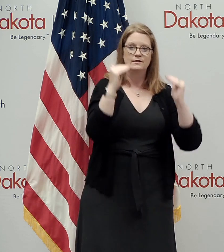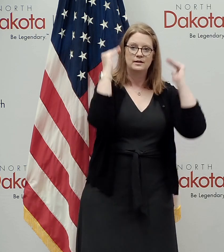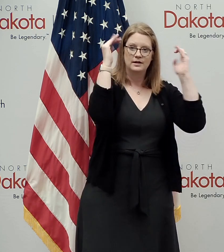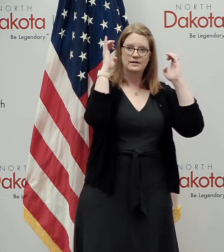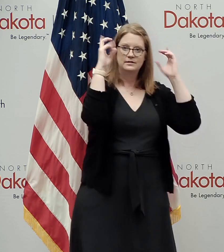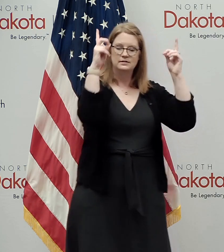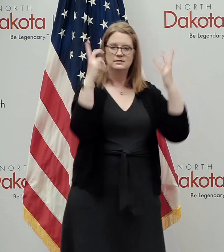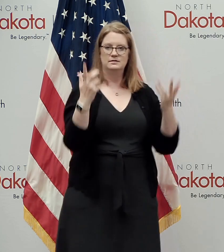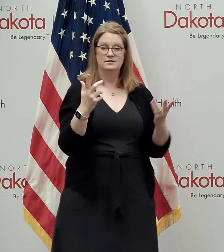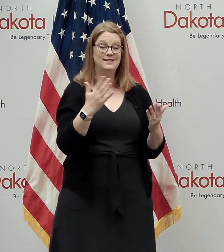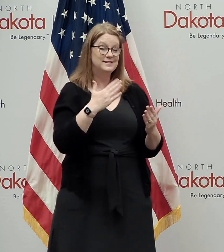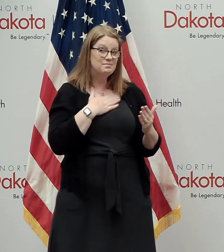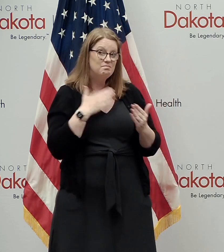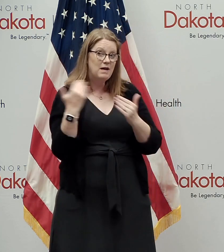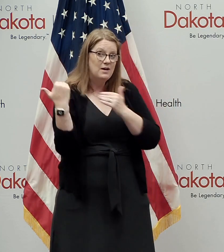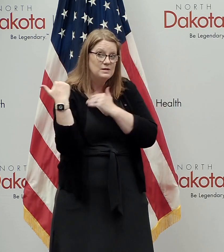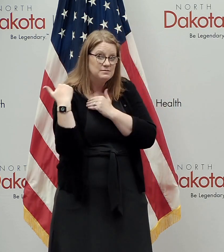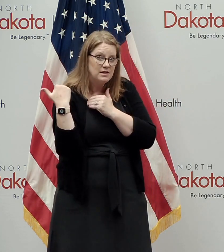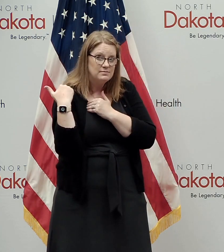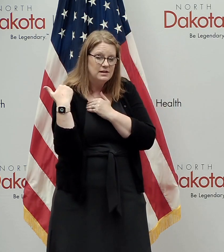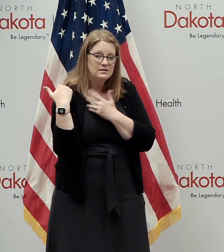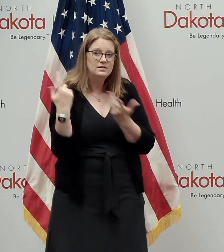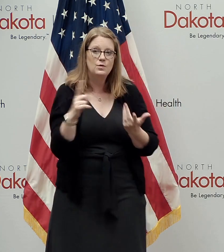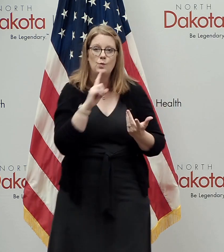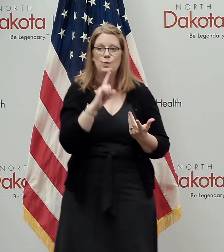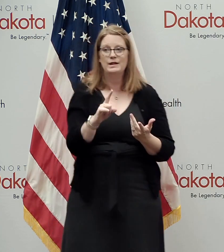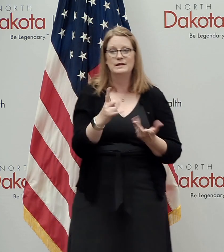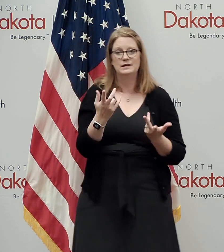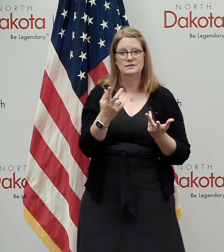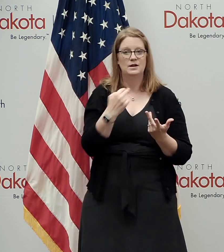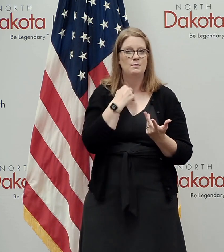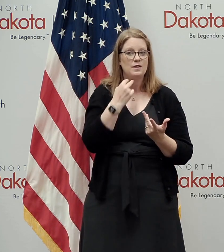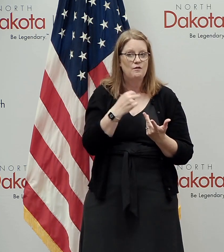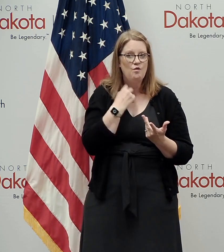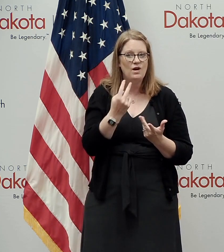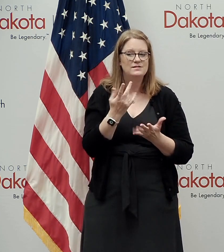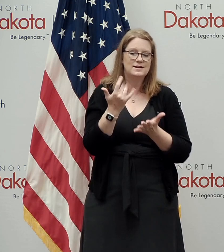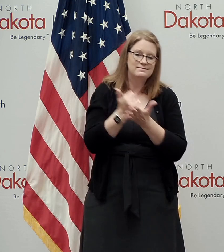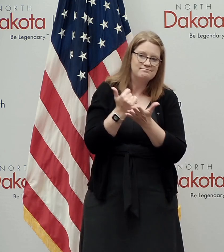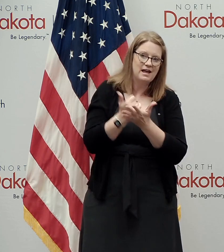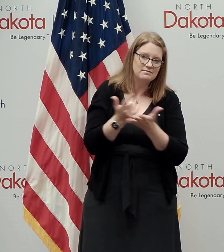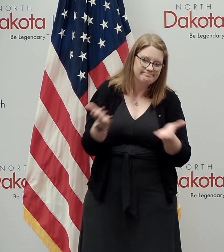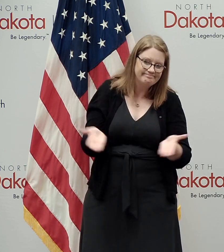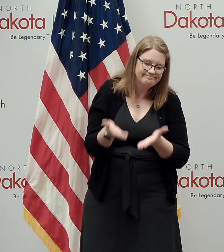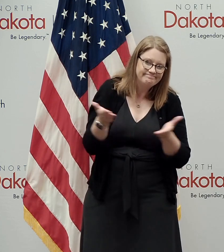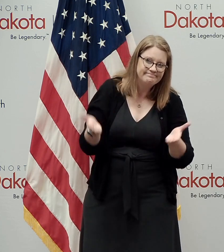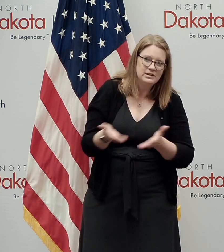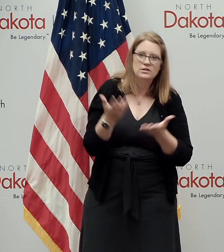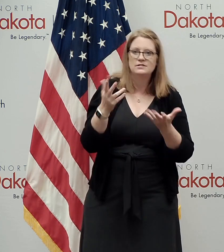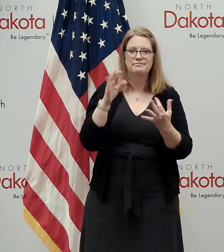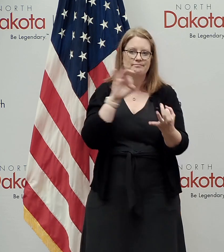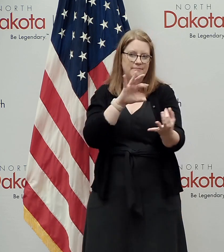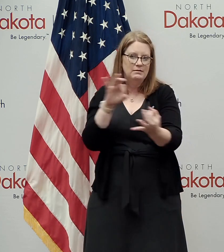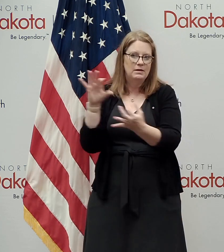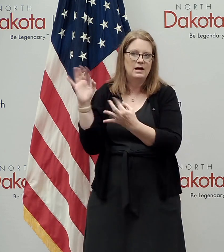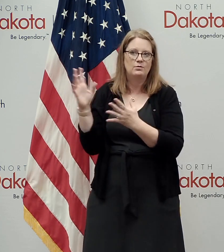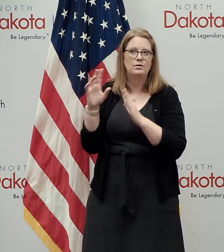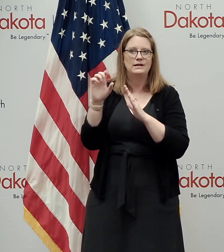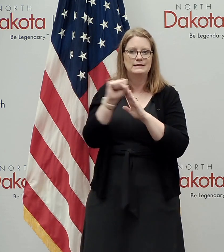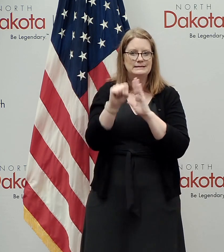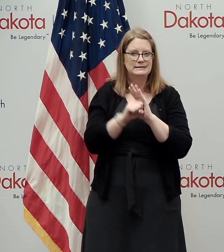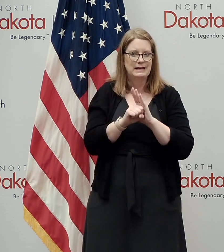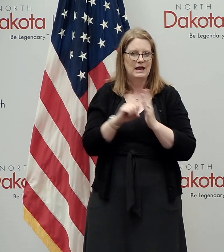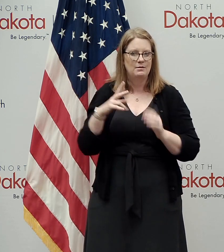my distinct responsibility to be the voice of students in higher education policy decisions, and I feel very honored to